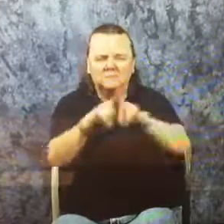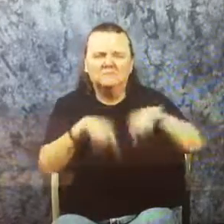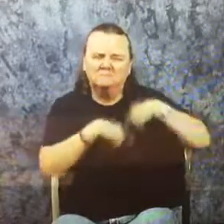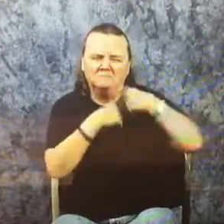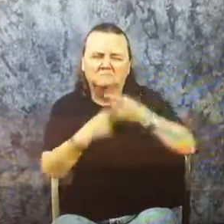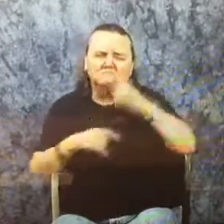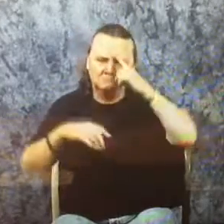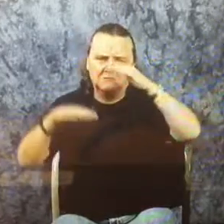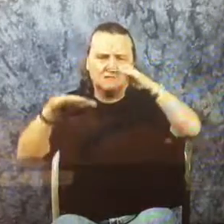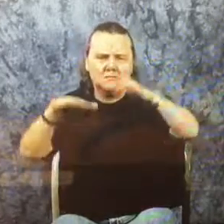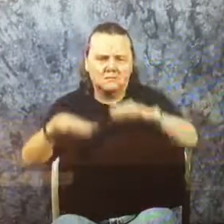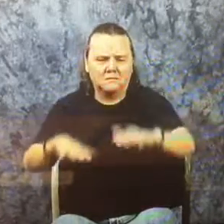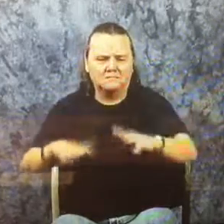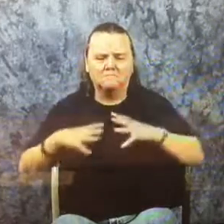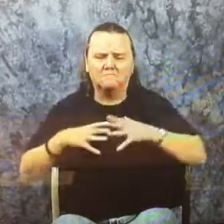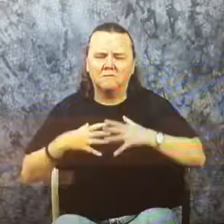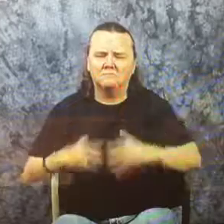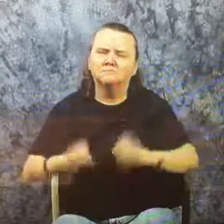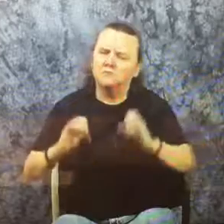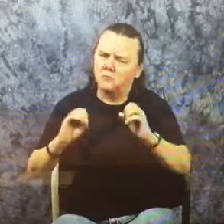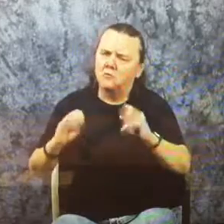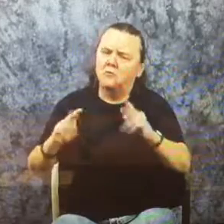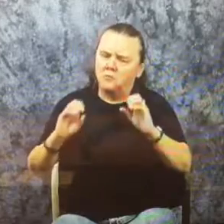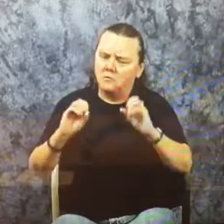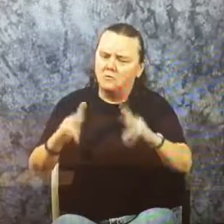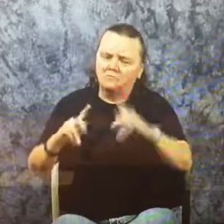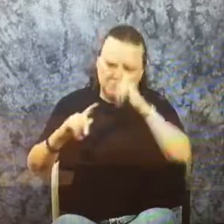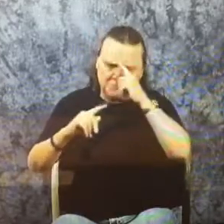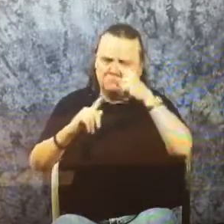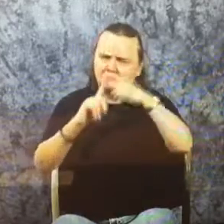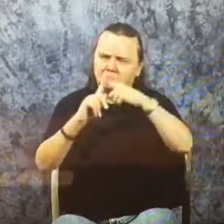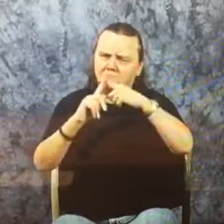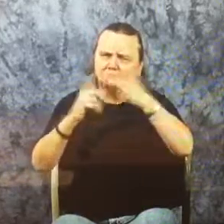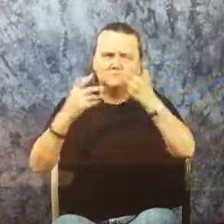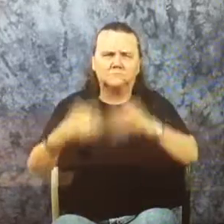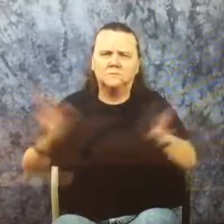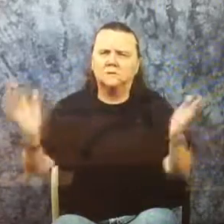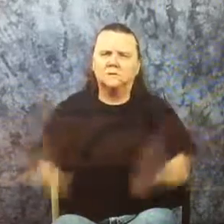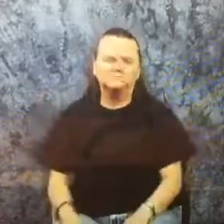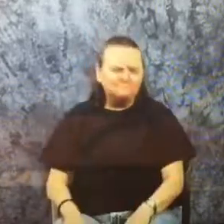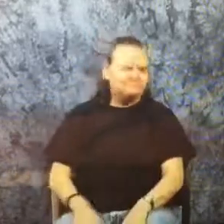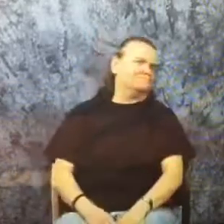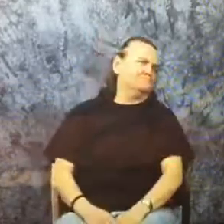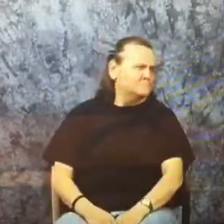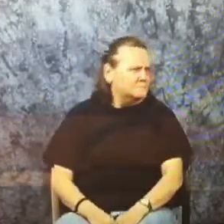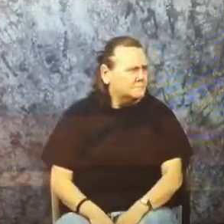And I was looking at that, and I calmed down and accepted, and was like, okay. And I tried to think positive.